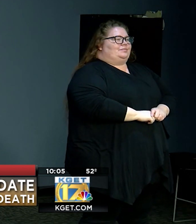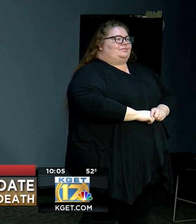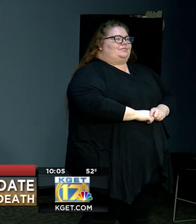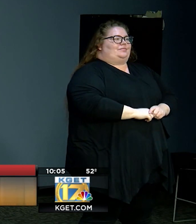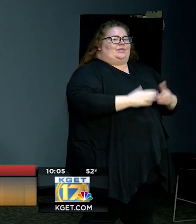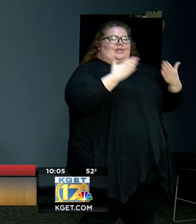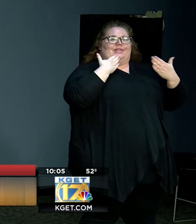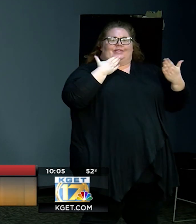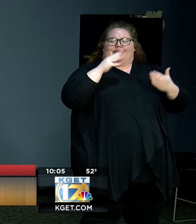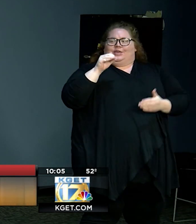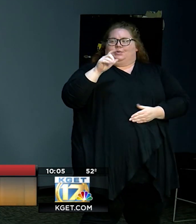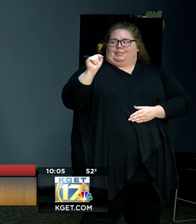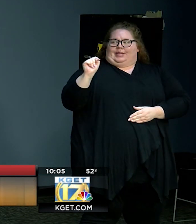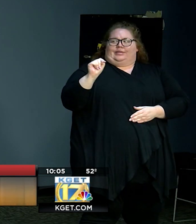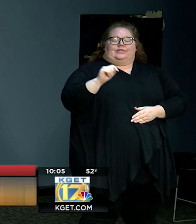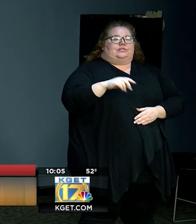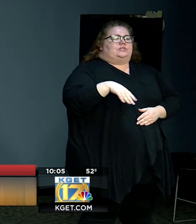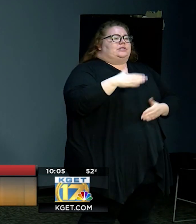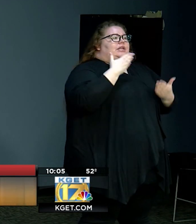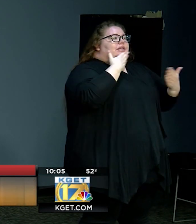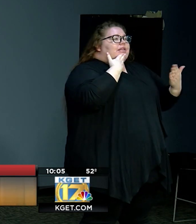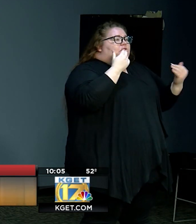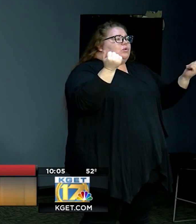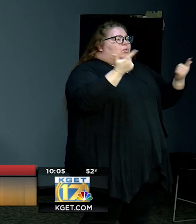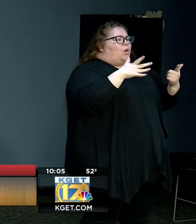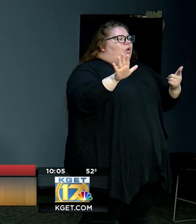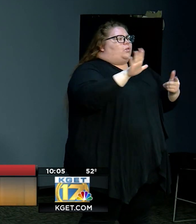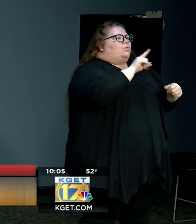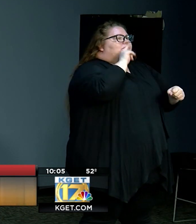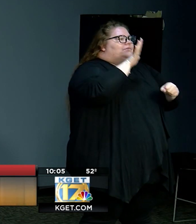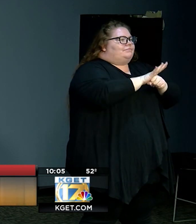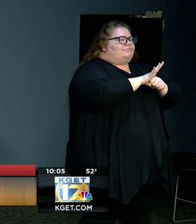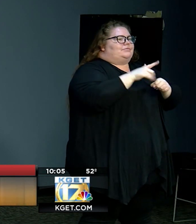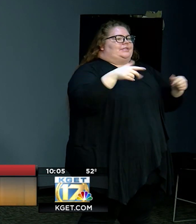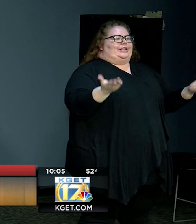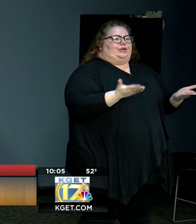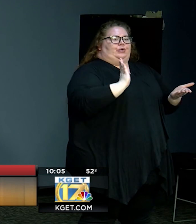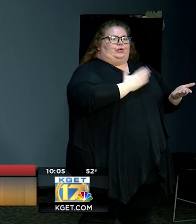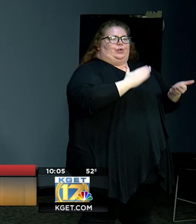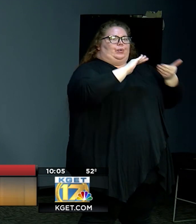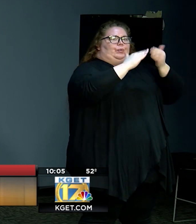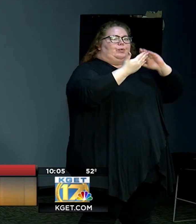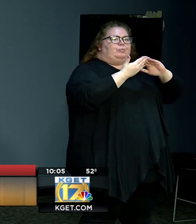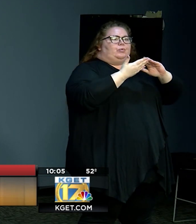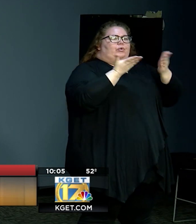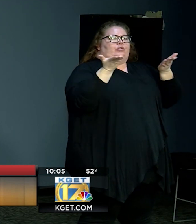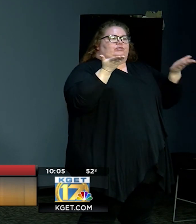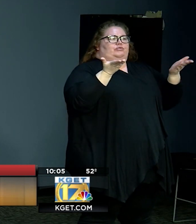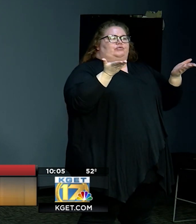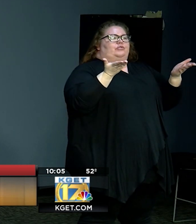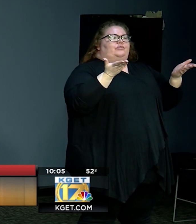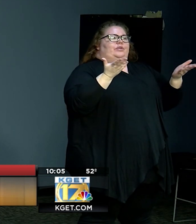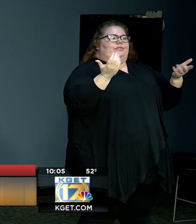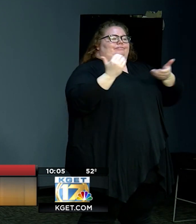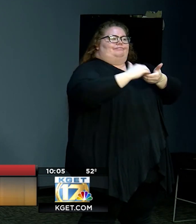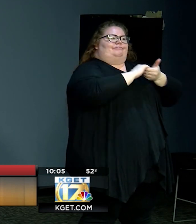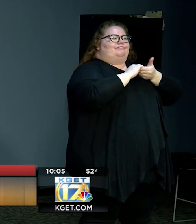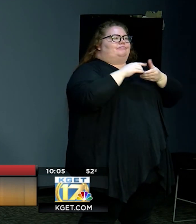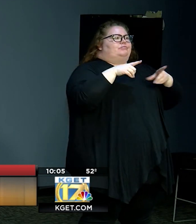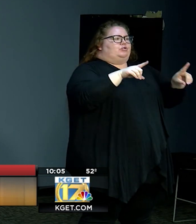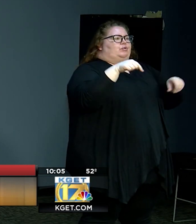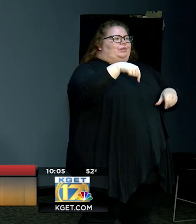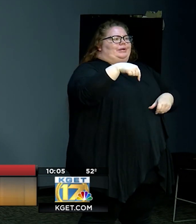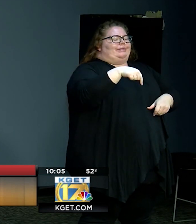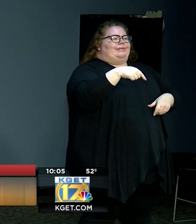Thank you, Matt, and thank you to all of the dedicated people in our community who are just serving, coming together during